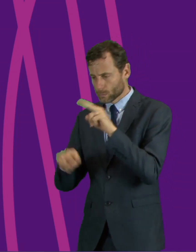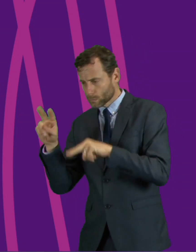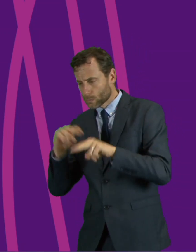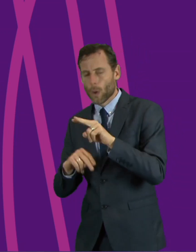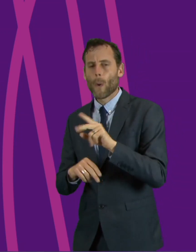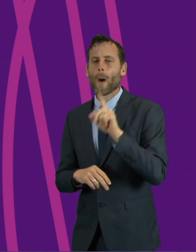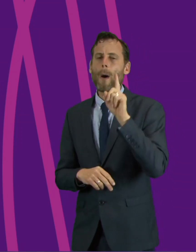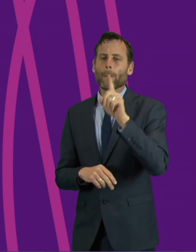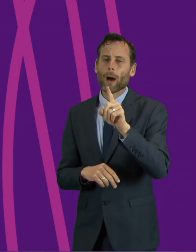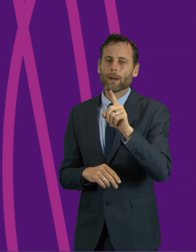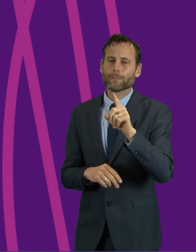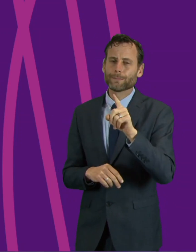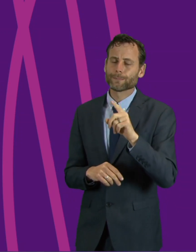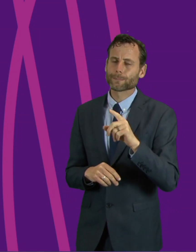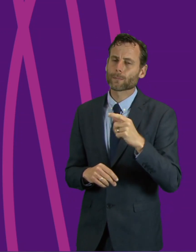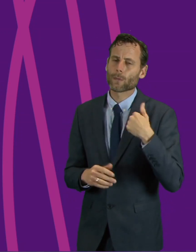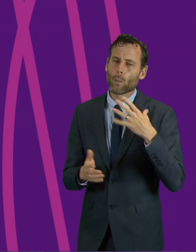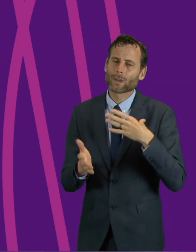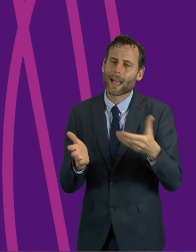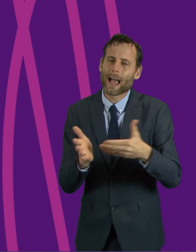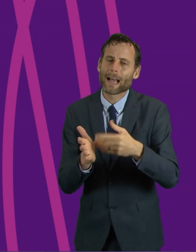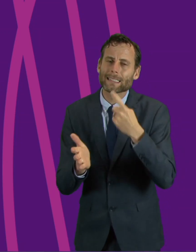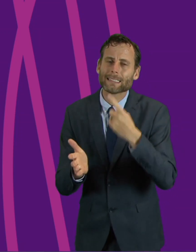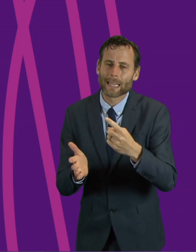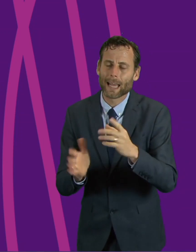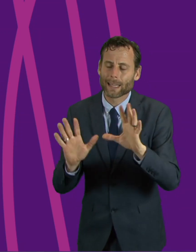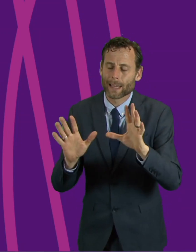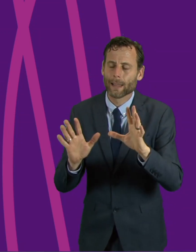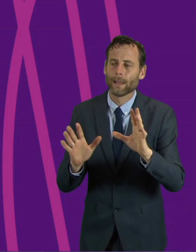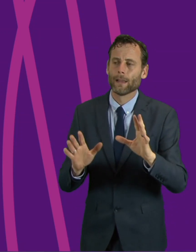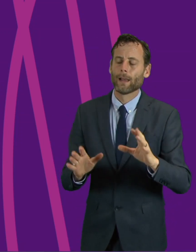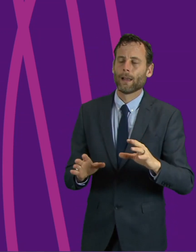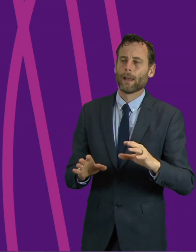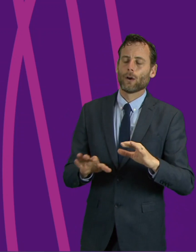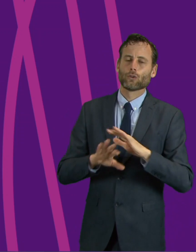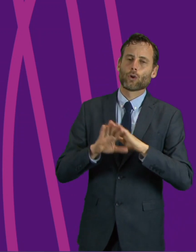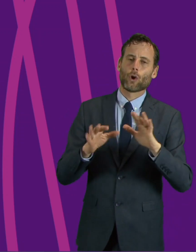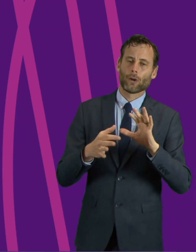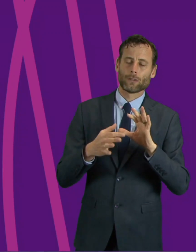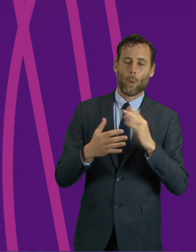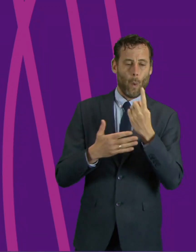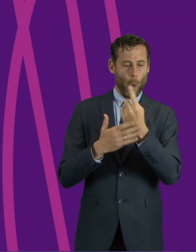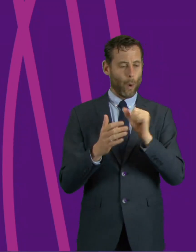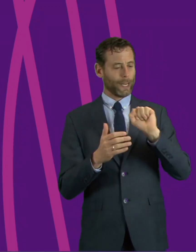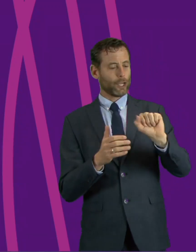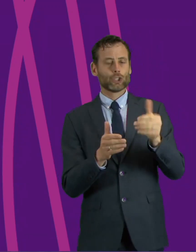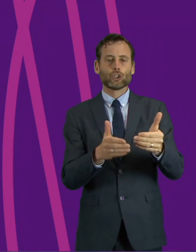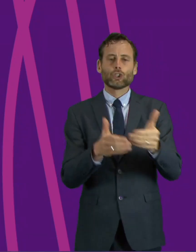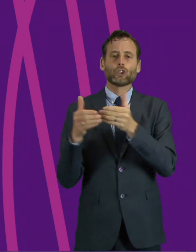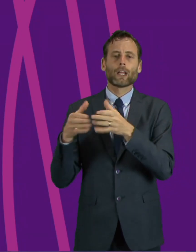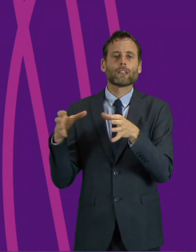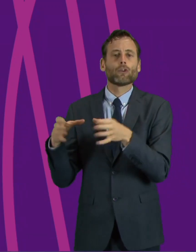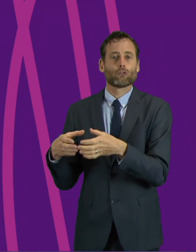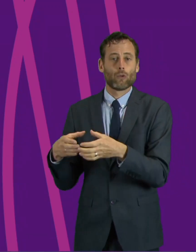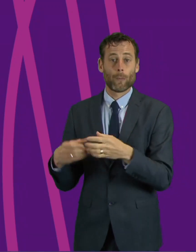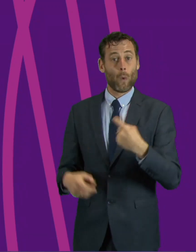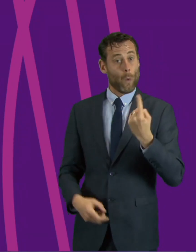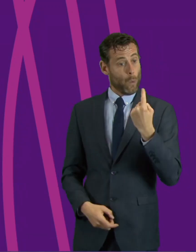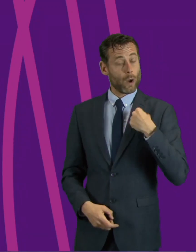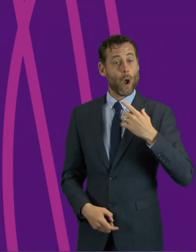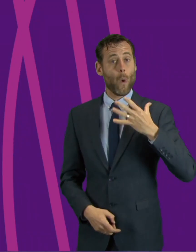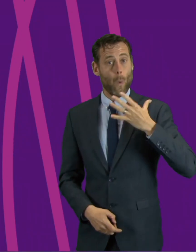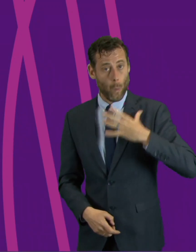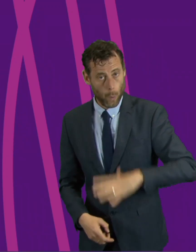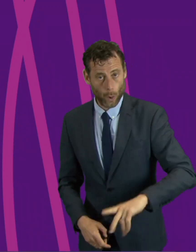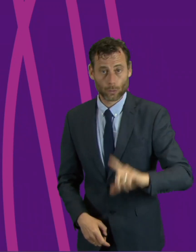More generally, and I should stress what I'm about to say here is not specifically related to the shielded group. One of the things I am very keen if we can do